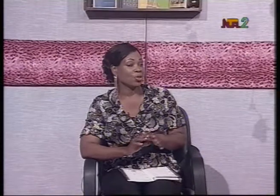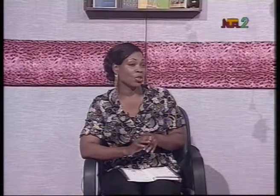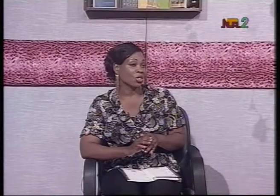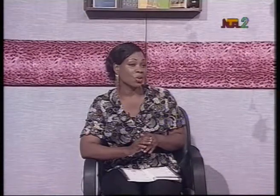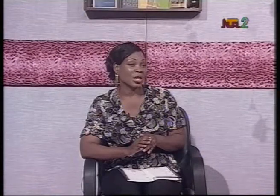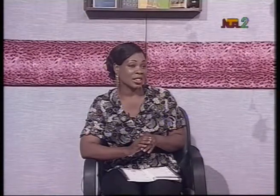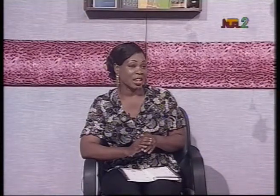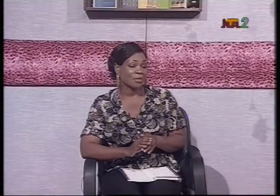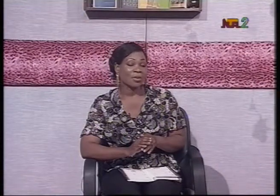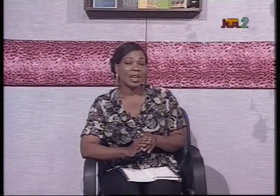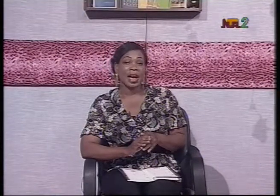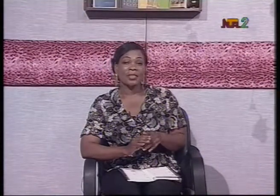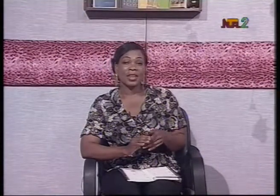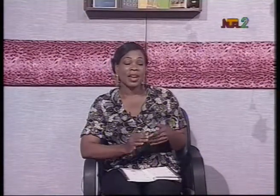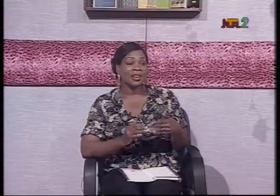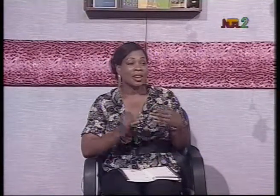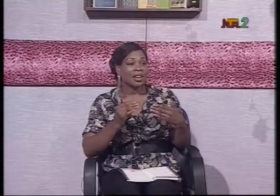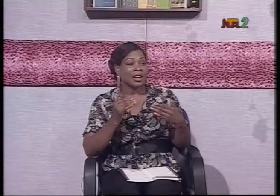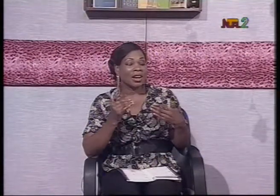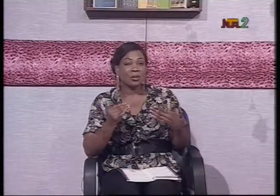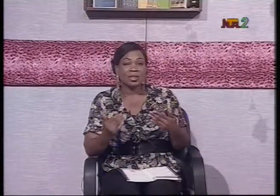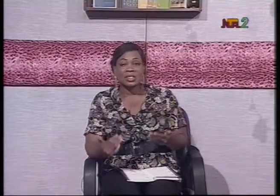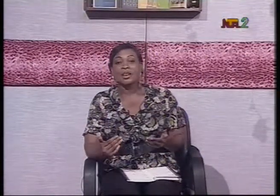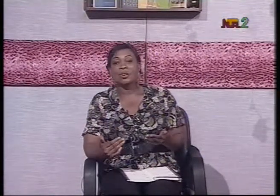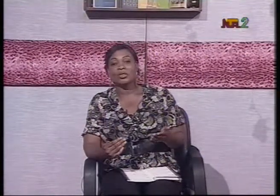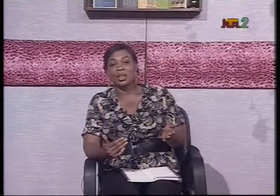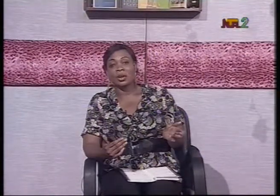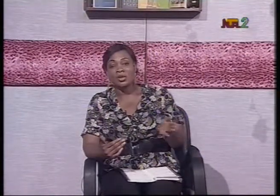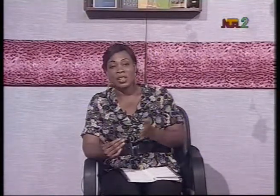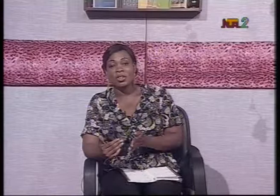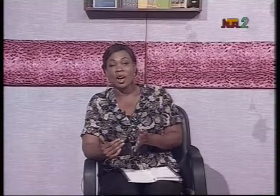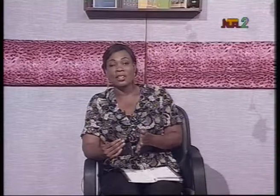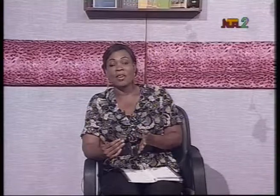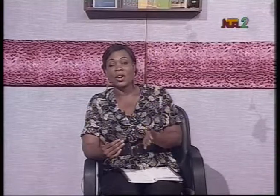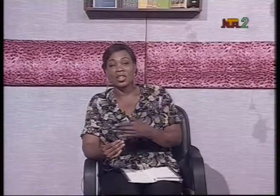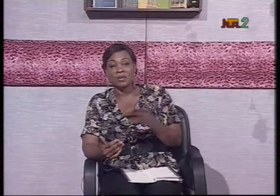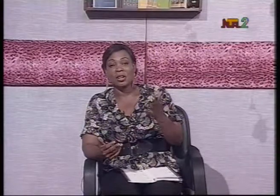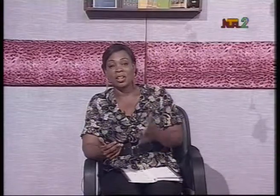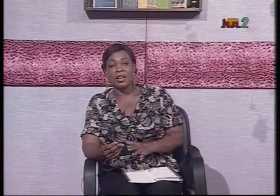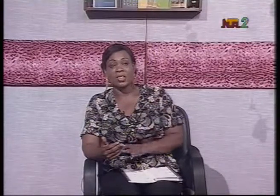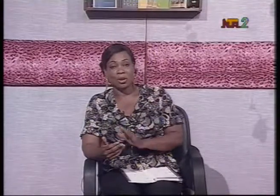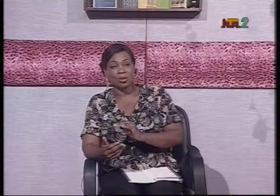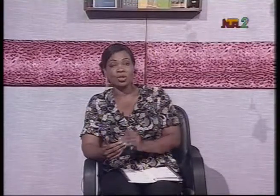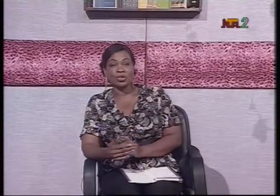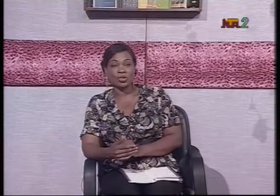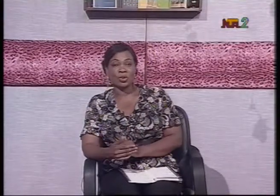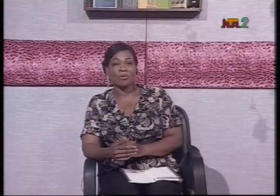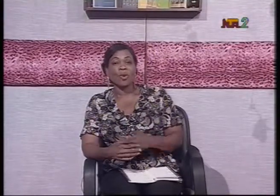on the screen later. And then later on, you can also send your answer via the email address that will be shown on the screen. Once